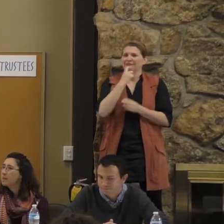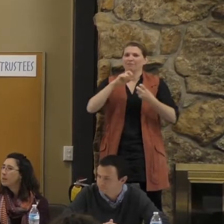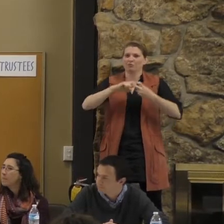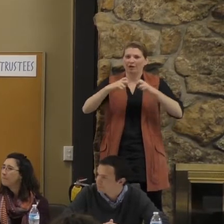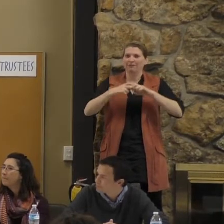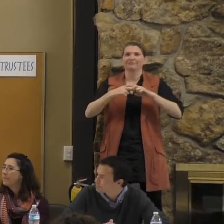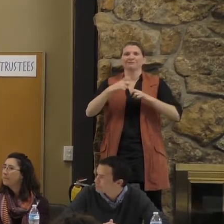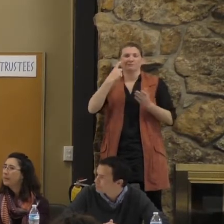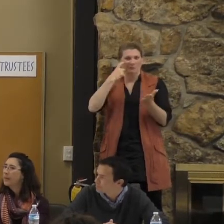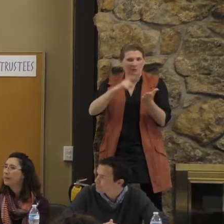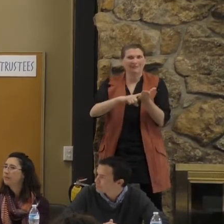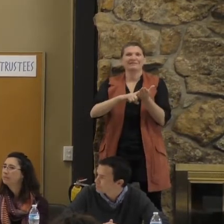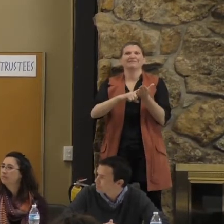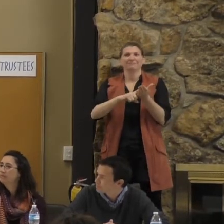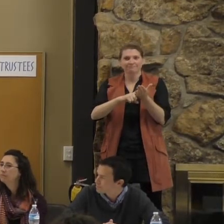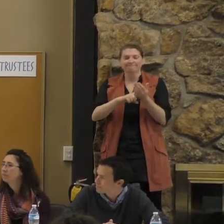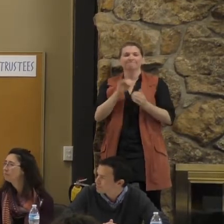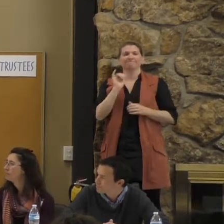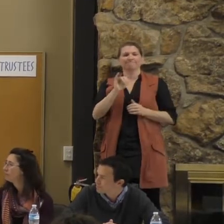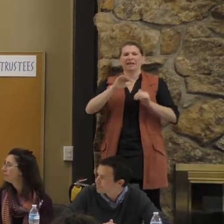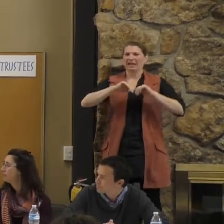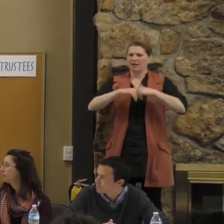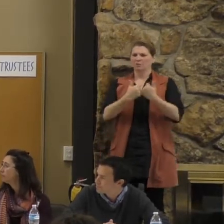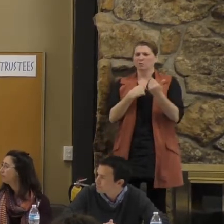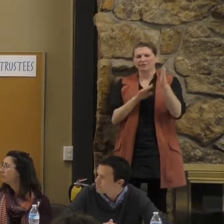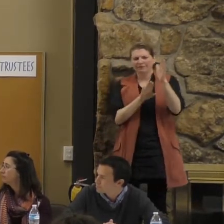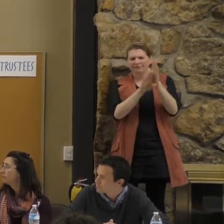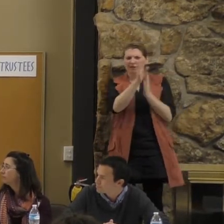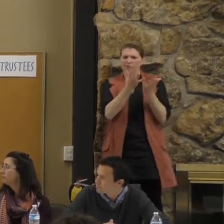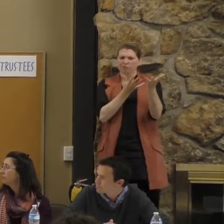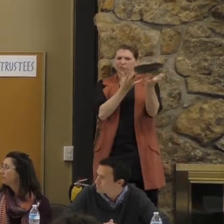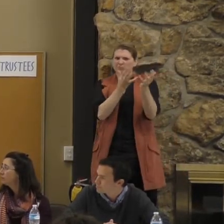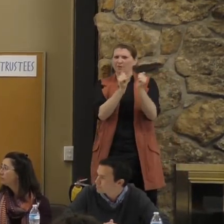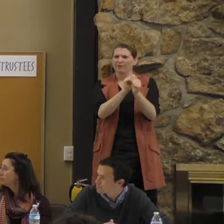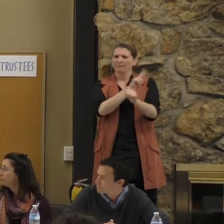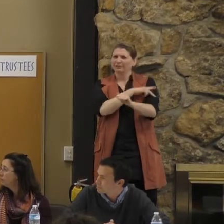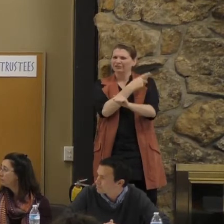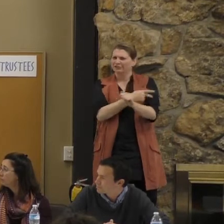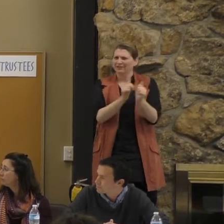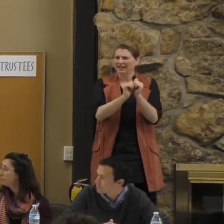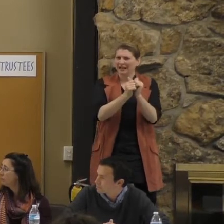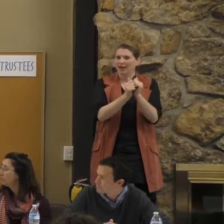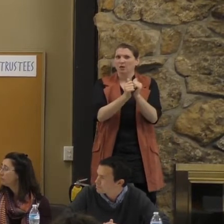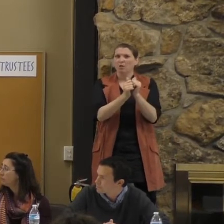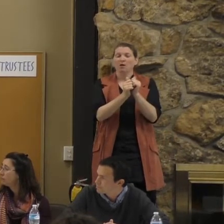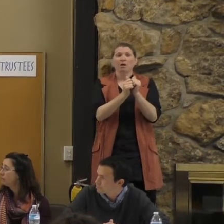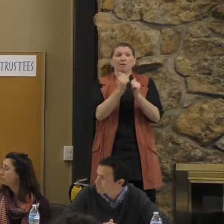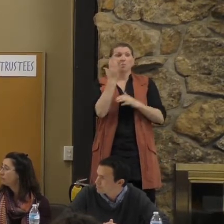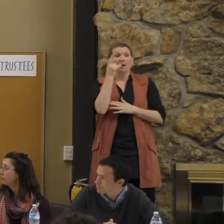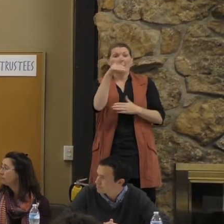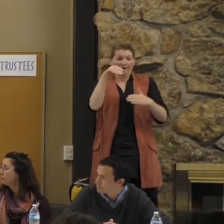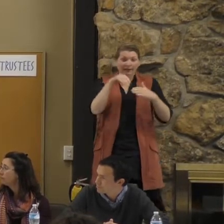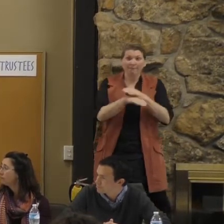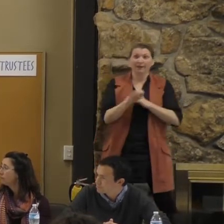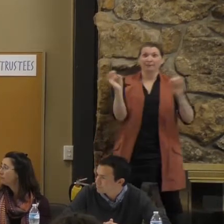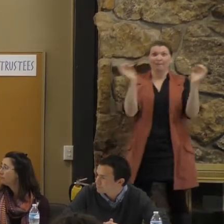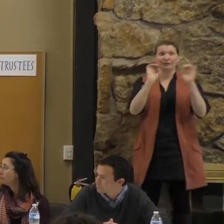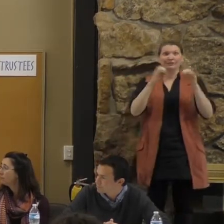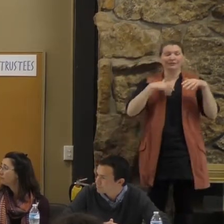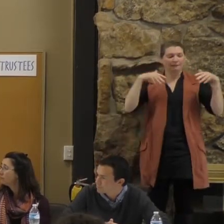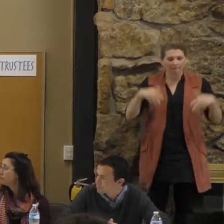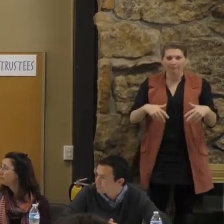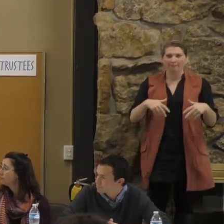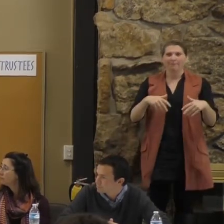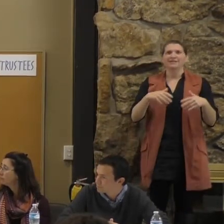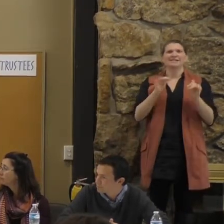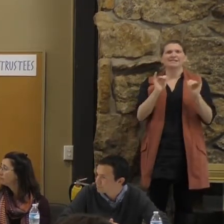some relationships with patients to where they don't just come in now for serious health problems, infections and things like that. They can come